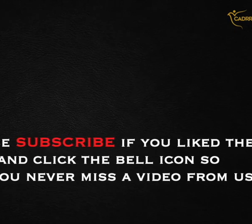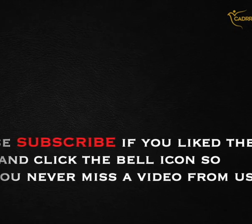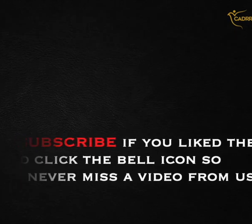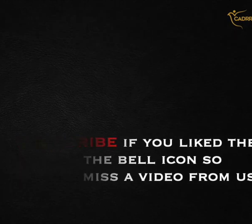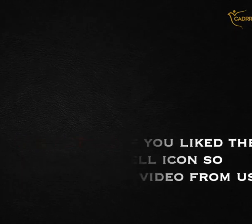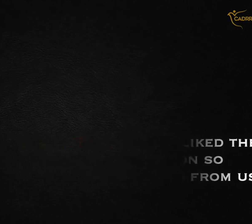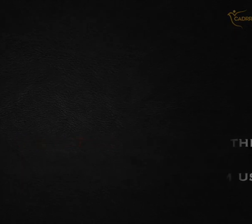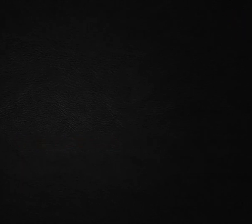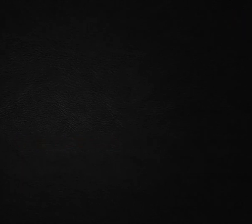Bye-bye.